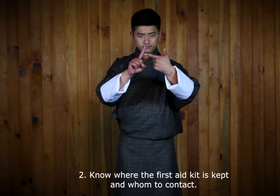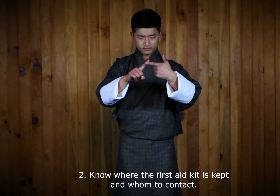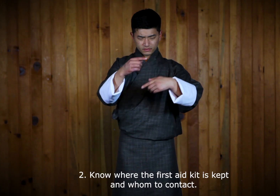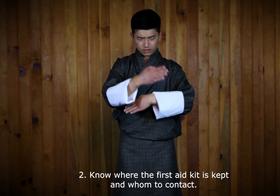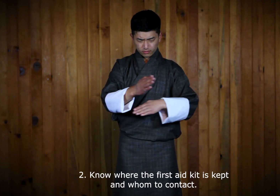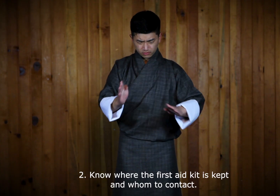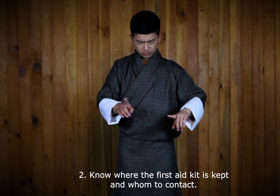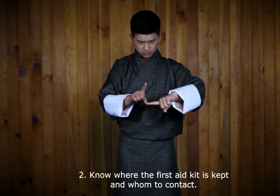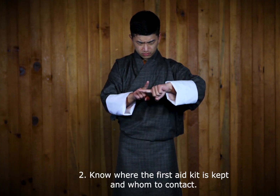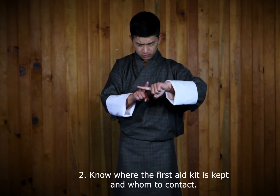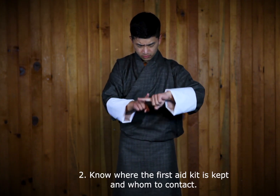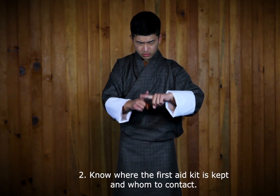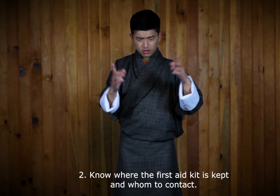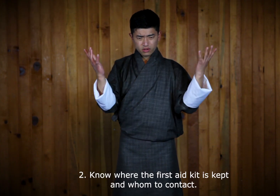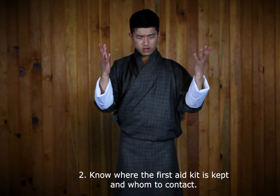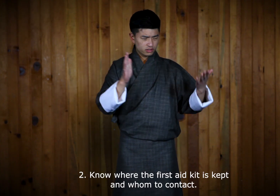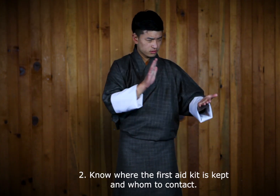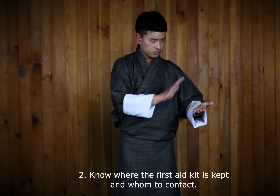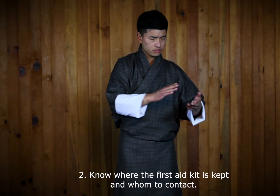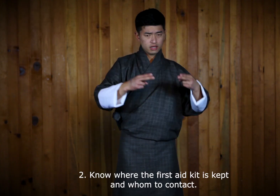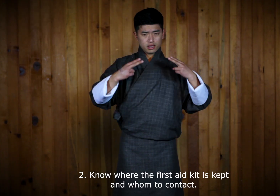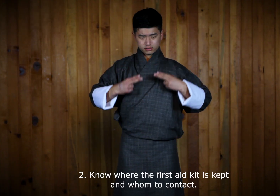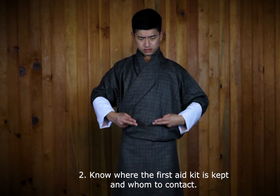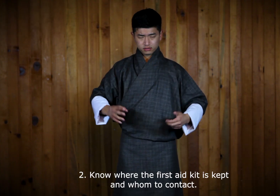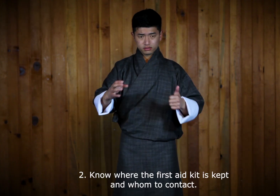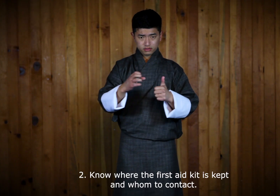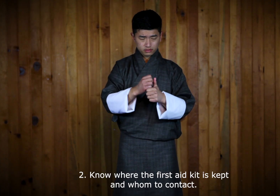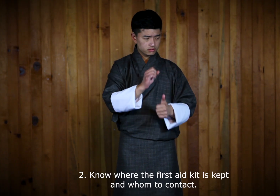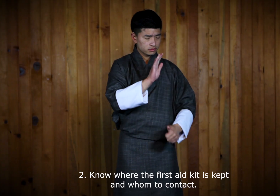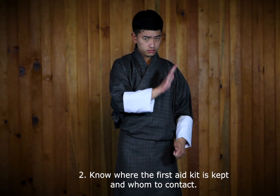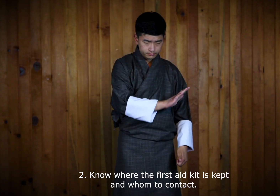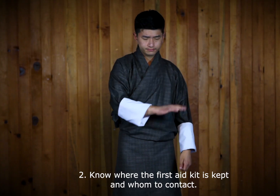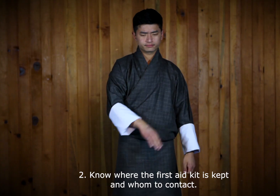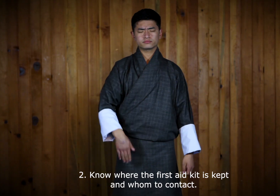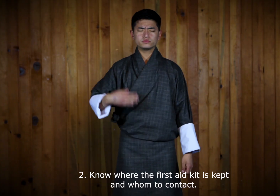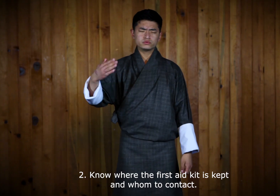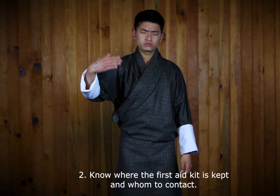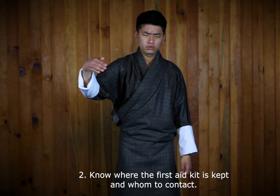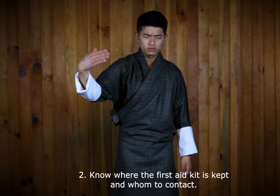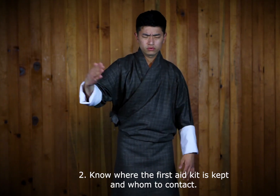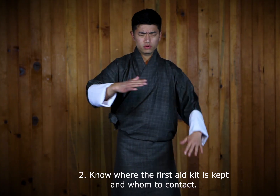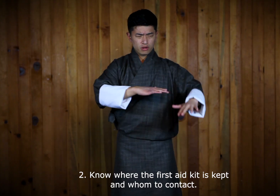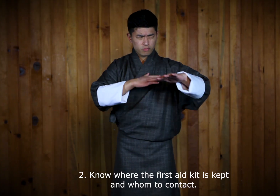2. Know where the first aid kit is kept and whom to contact.